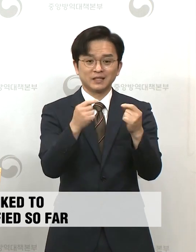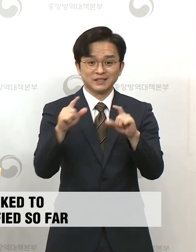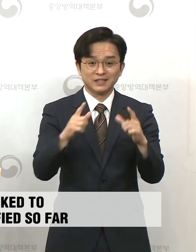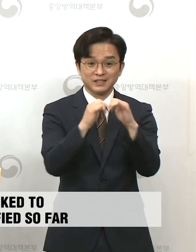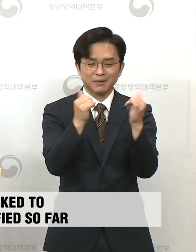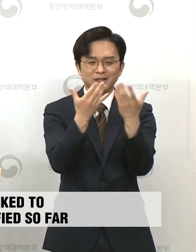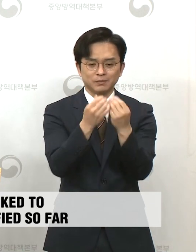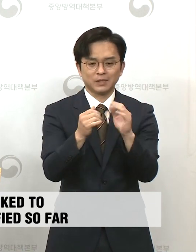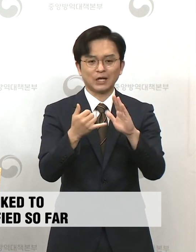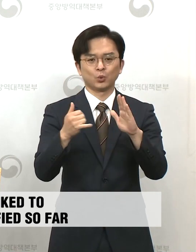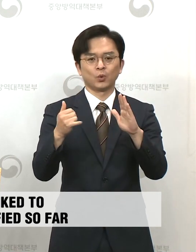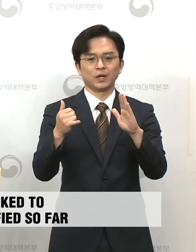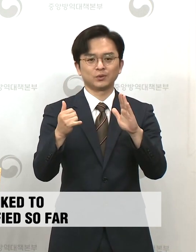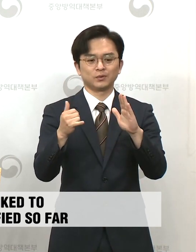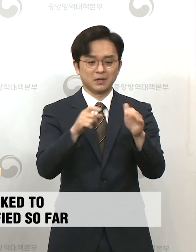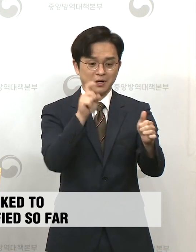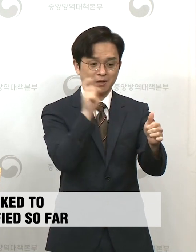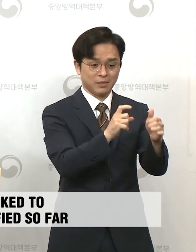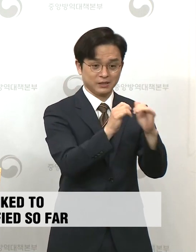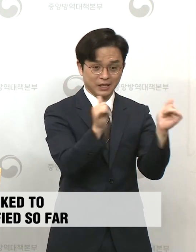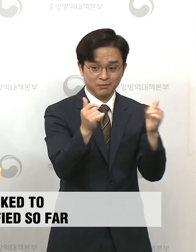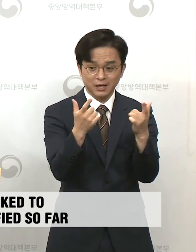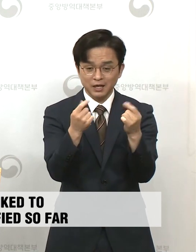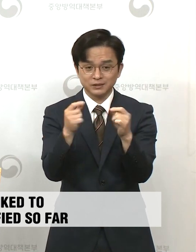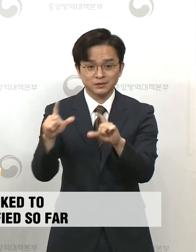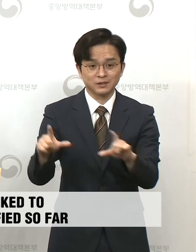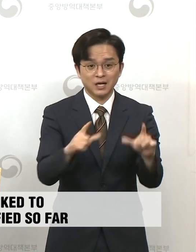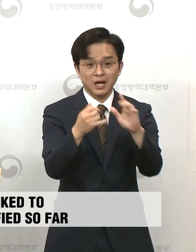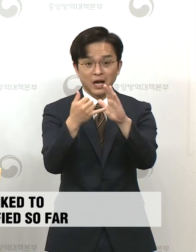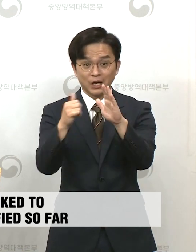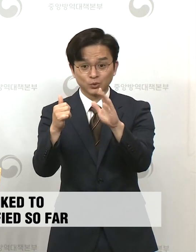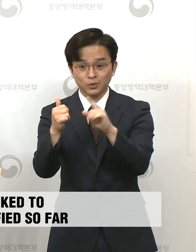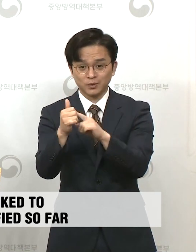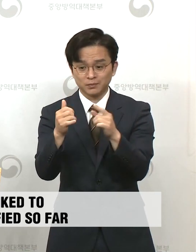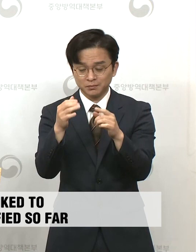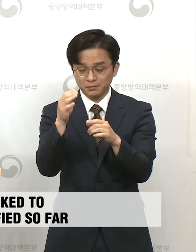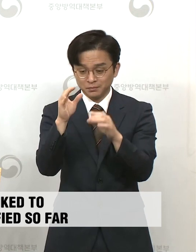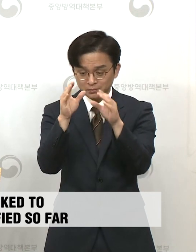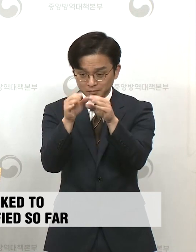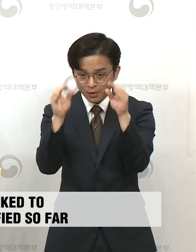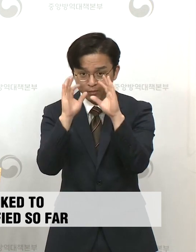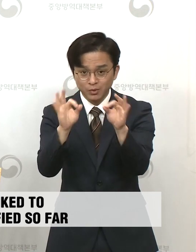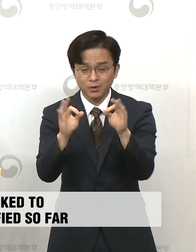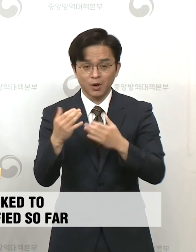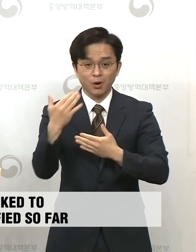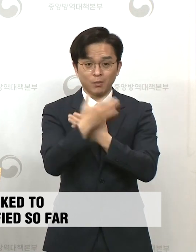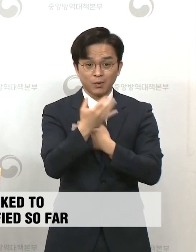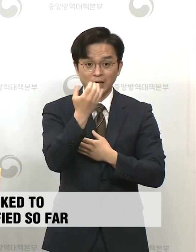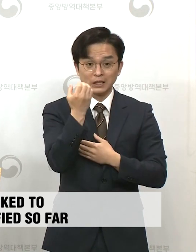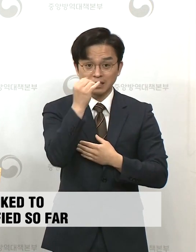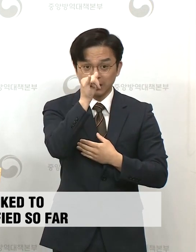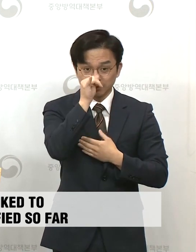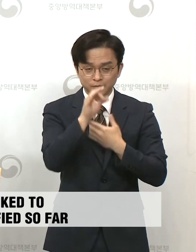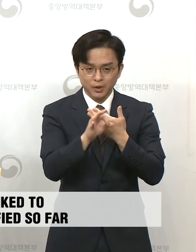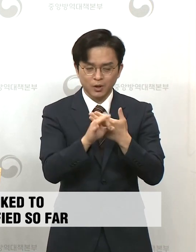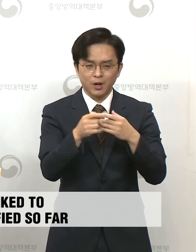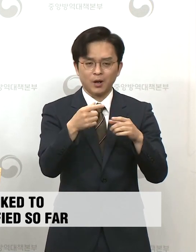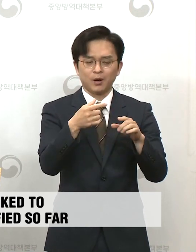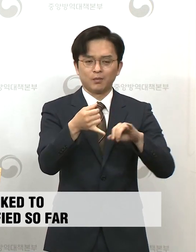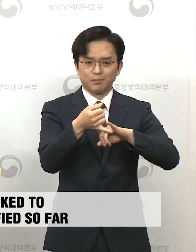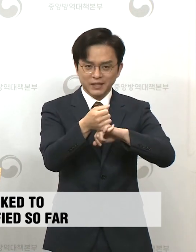and when the members of the same community have show symptoms, we have